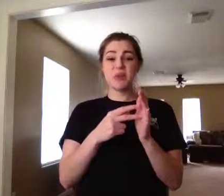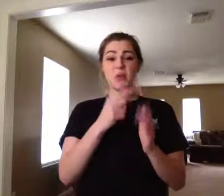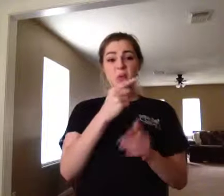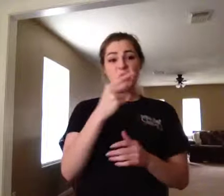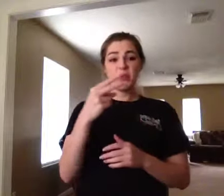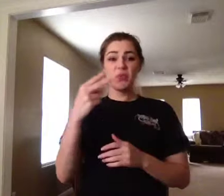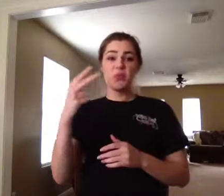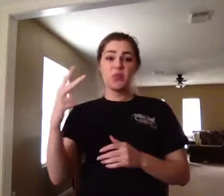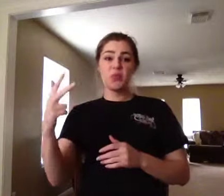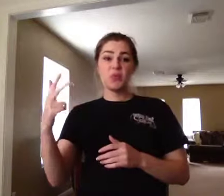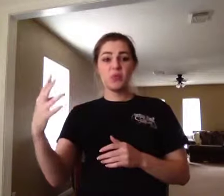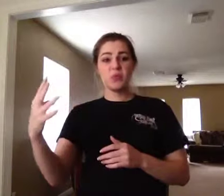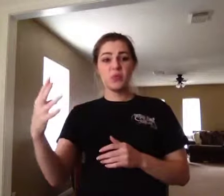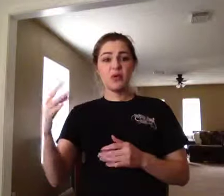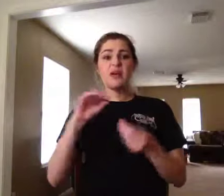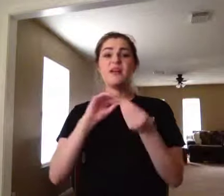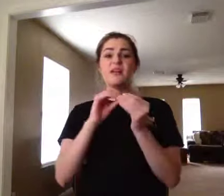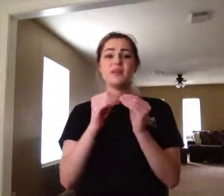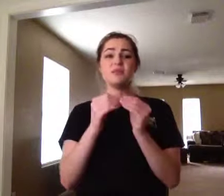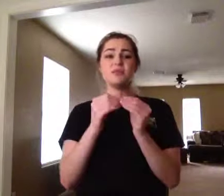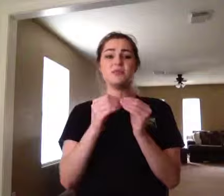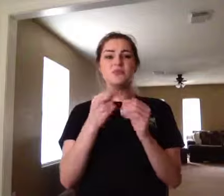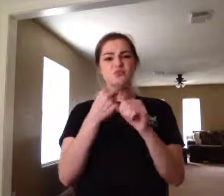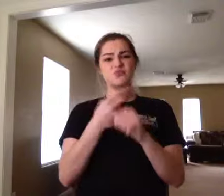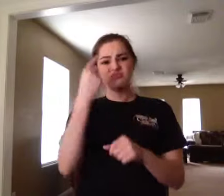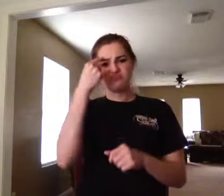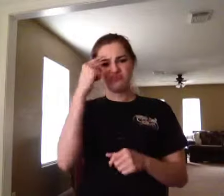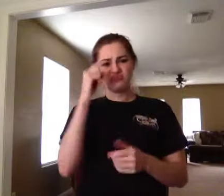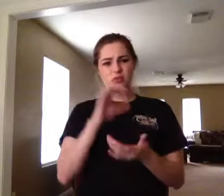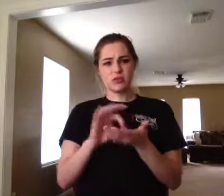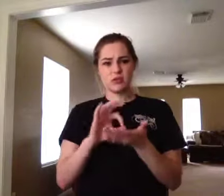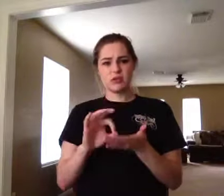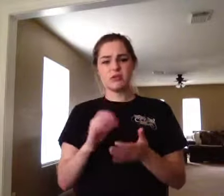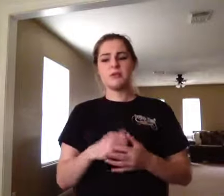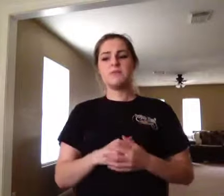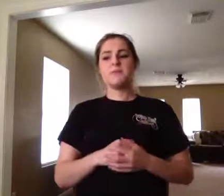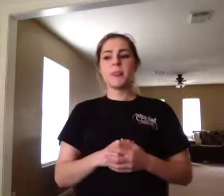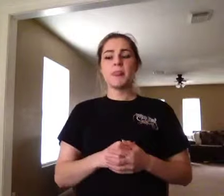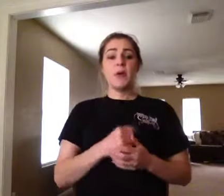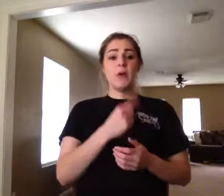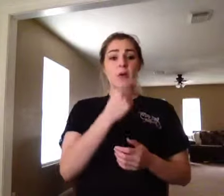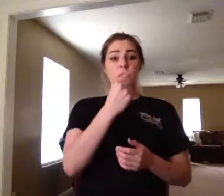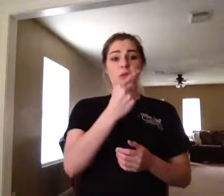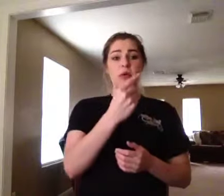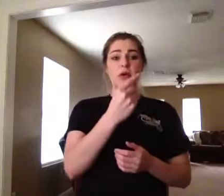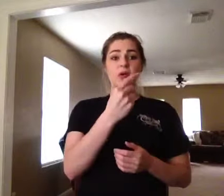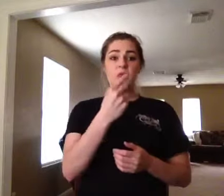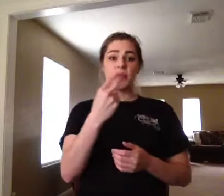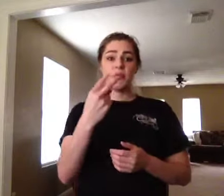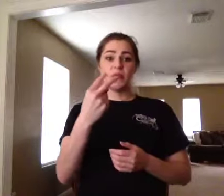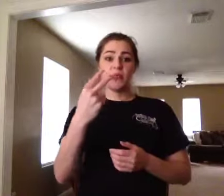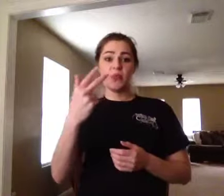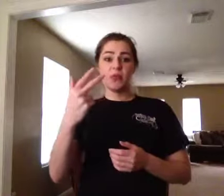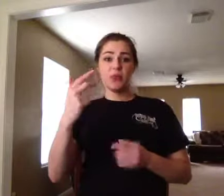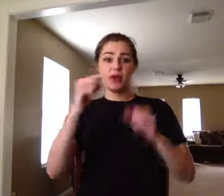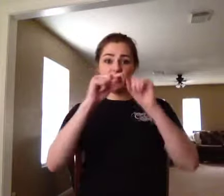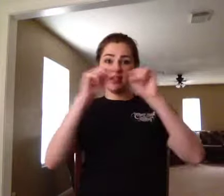the numbers. And, I can start with 1, and then I can start with 2, and then 3, and then 4, and then